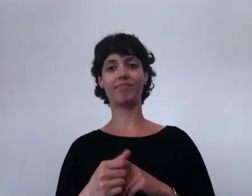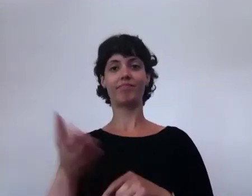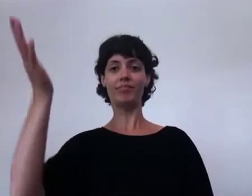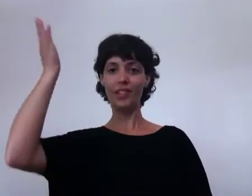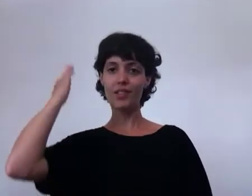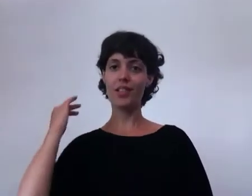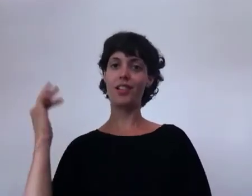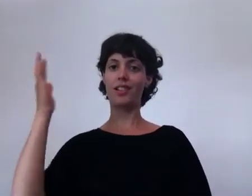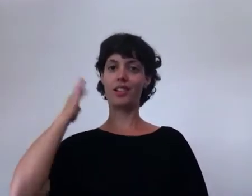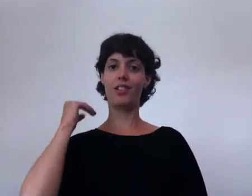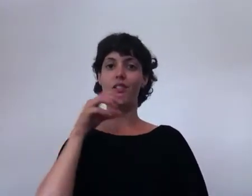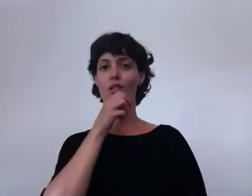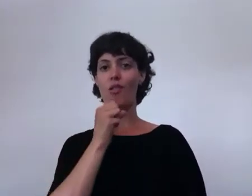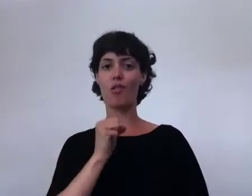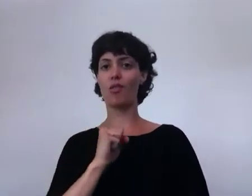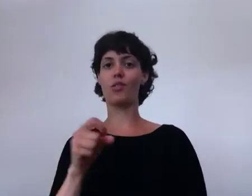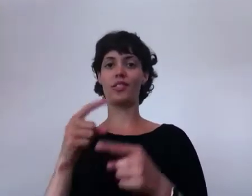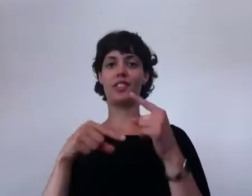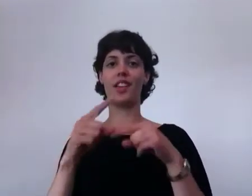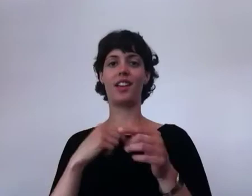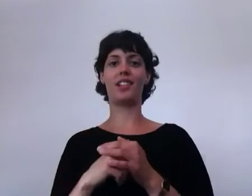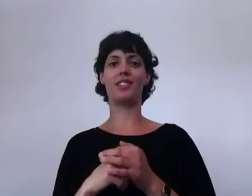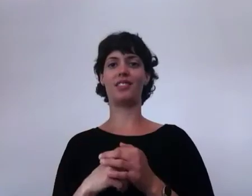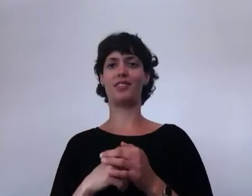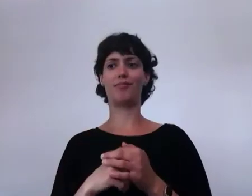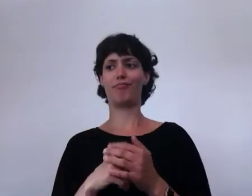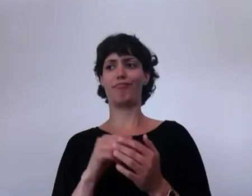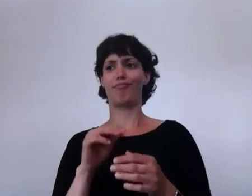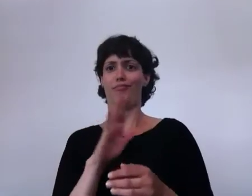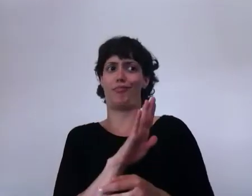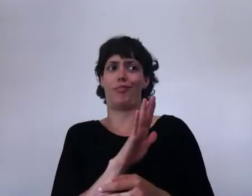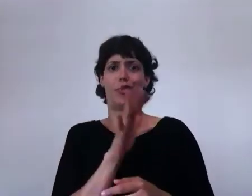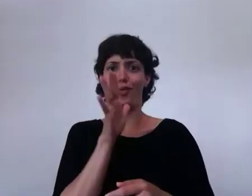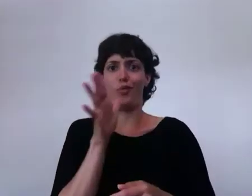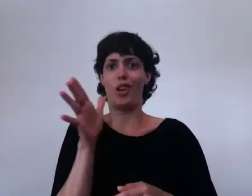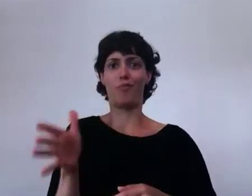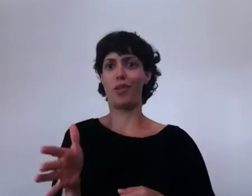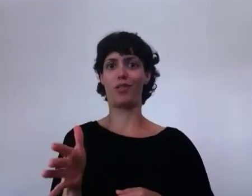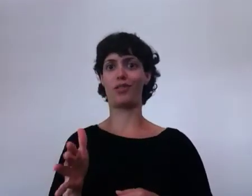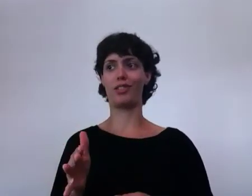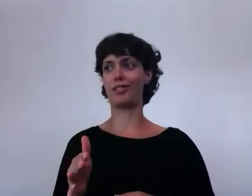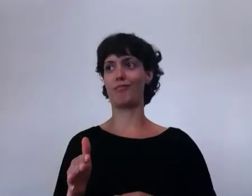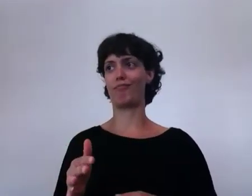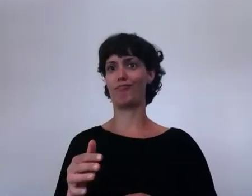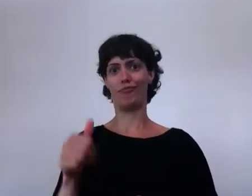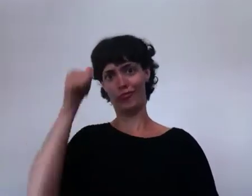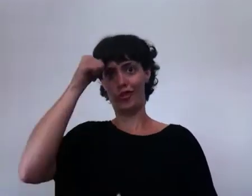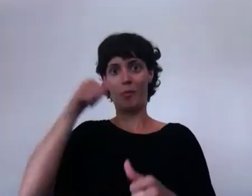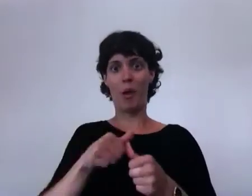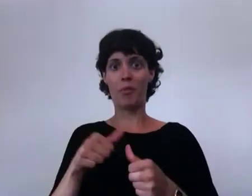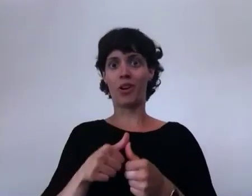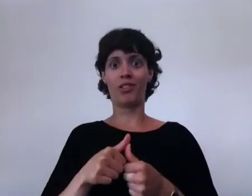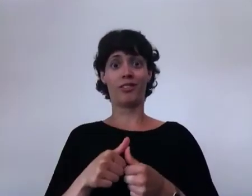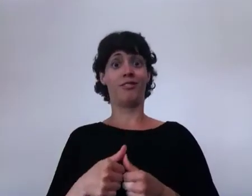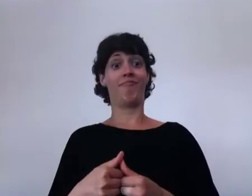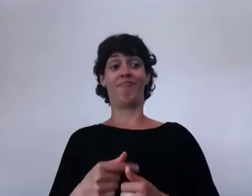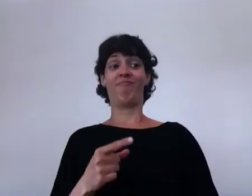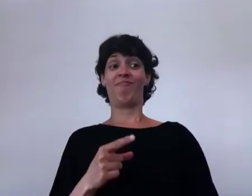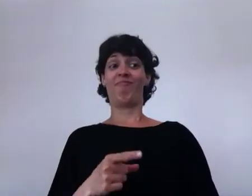that this policy in New York City has come under such intense scrutiny from so many people for so many years? Well, there are 2 primary